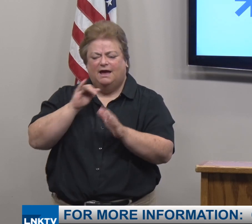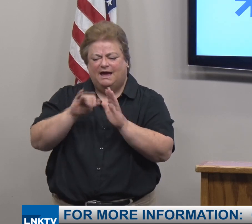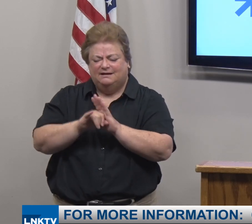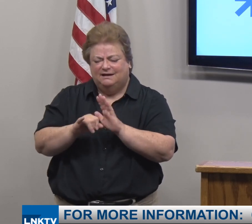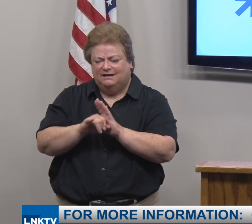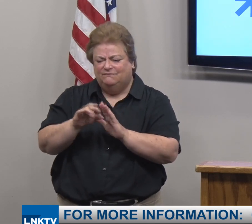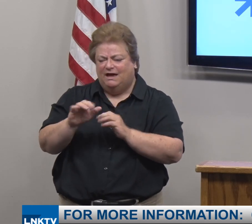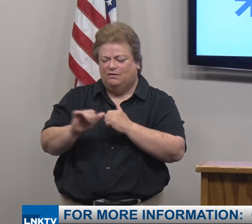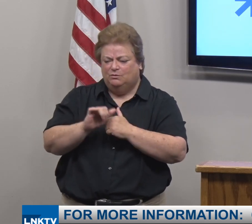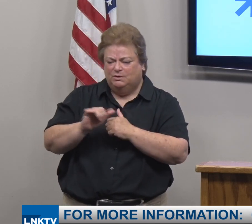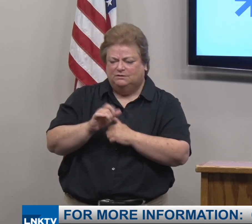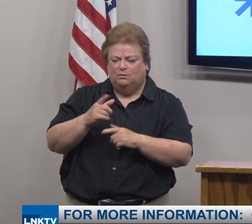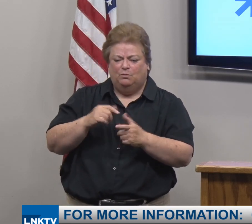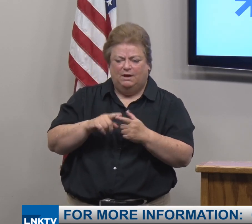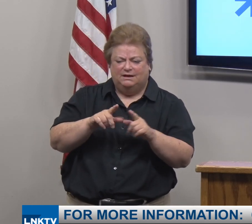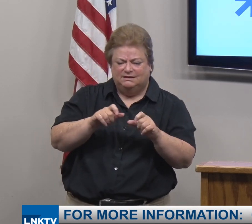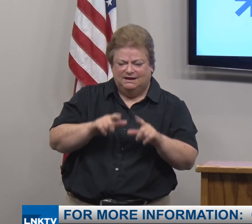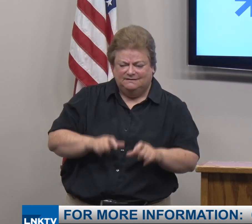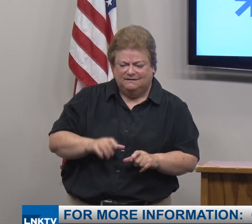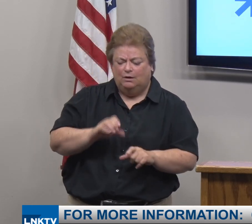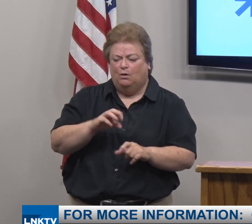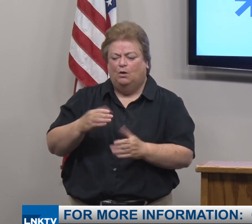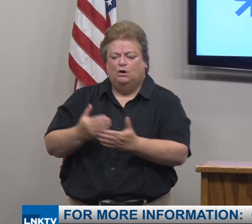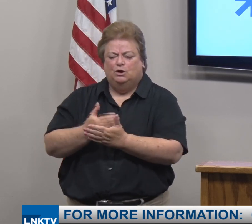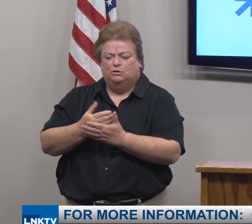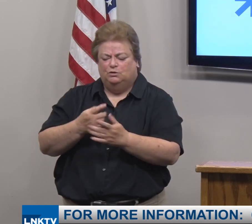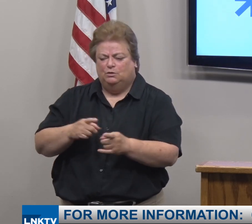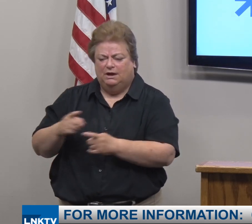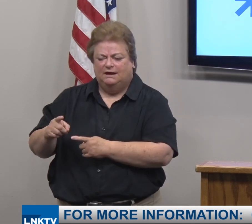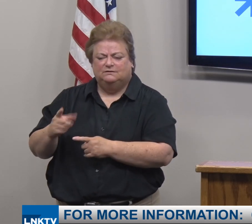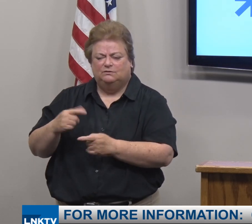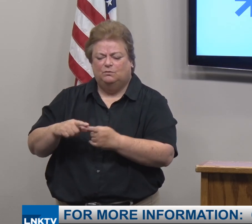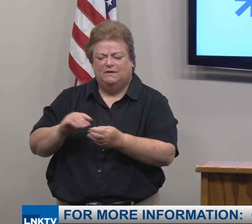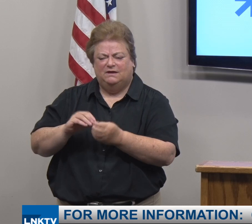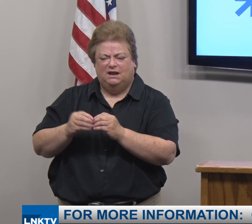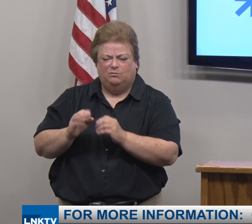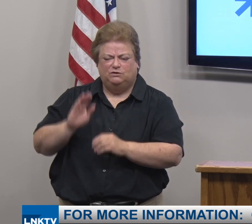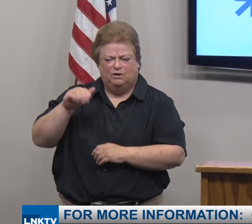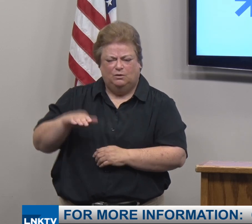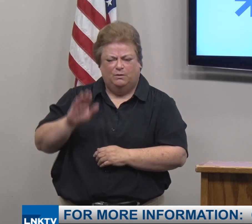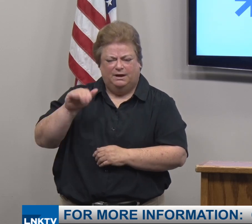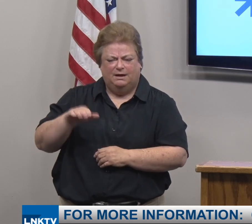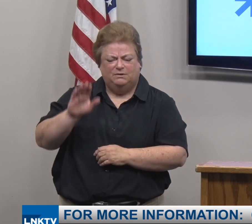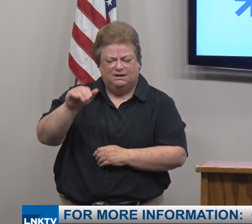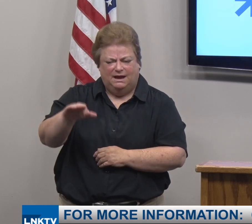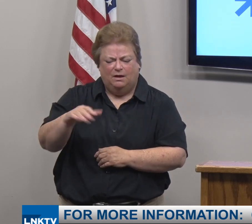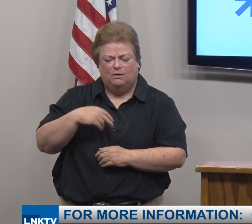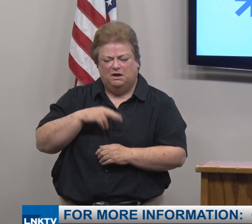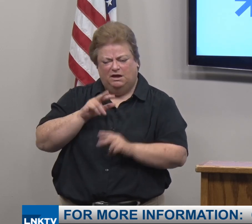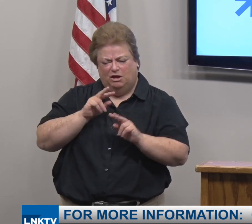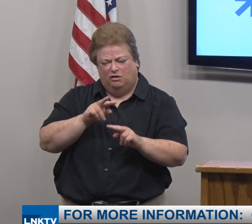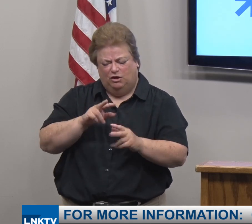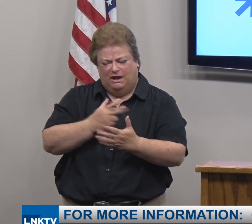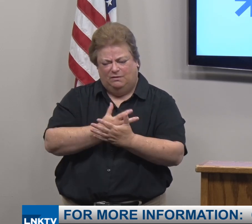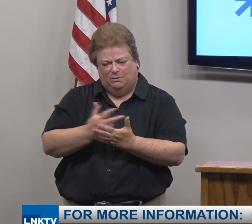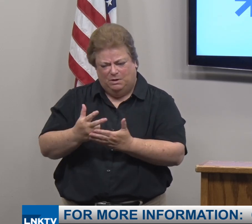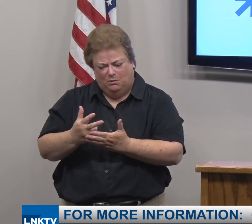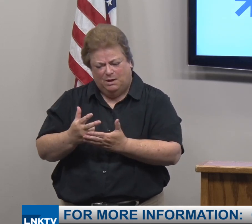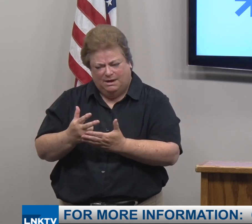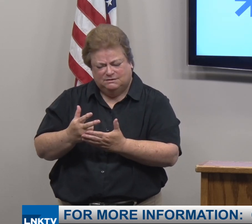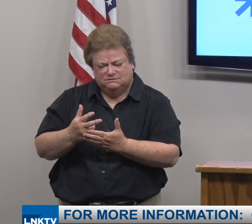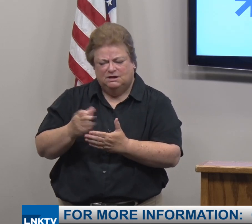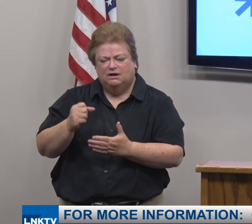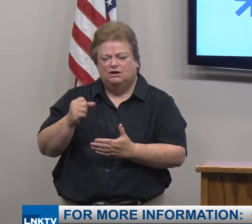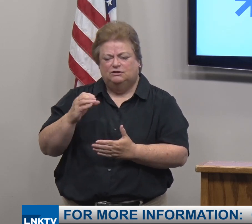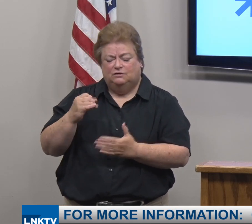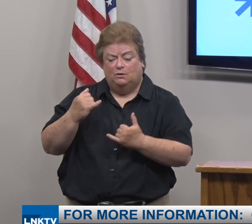when testing or the number of new cases are fluctuating up and down. The average weekly positivity rate has been